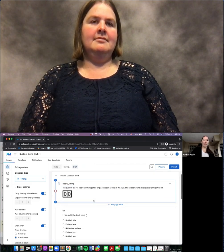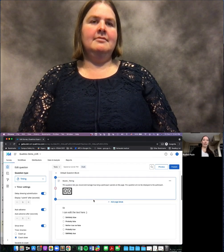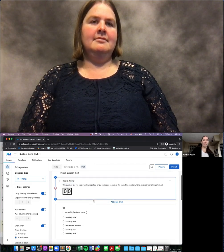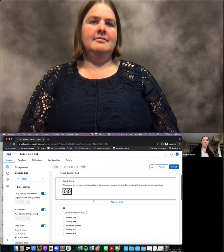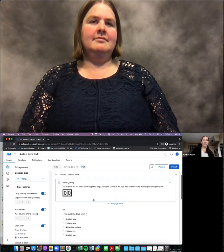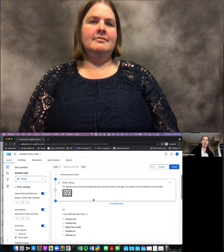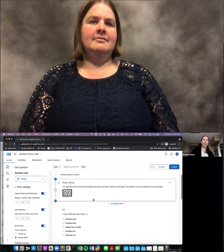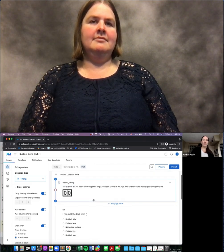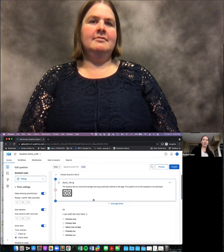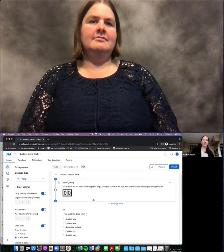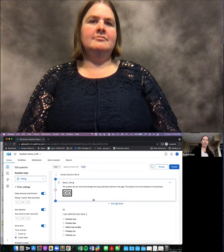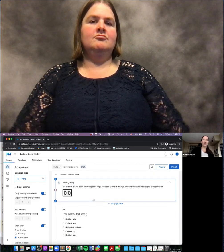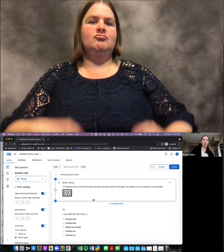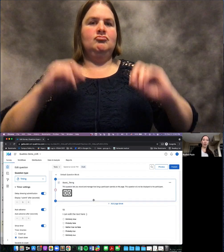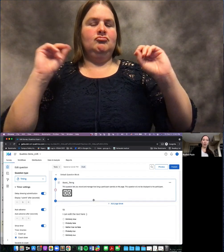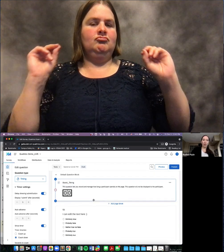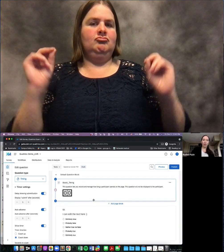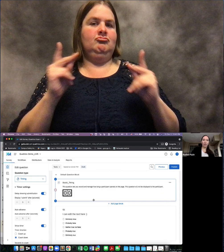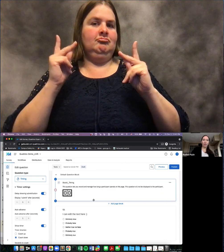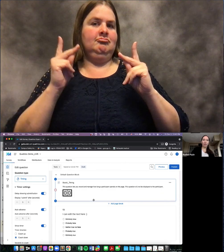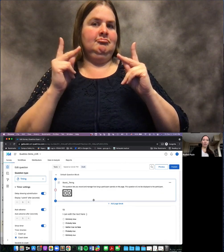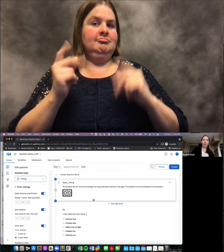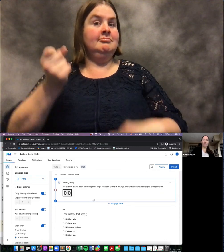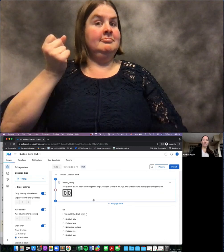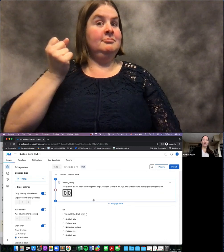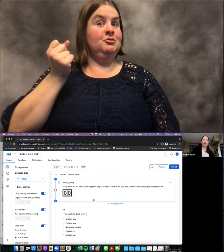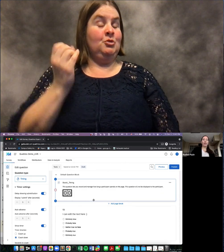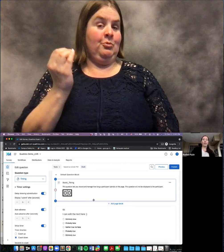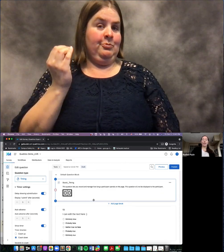All right, so